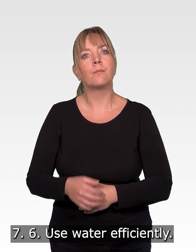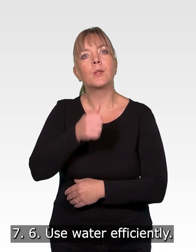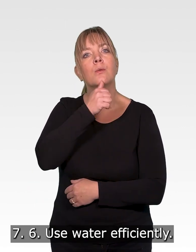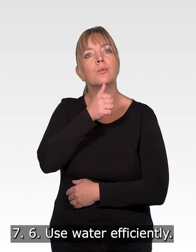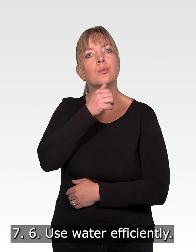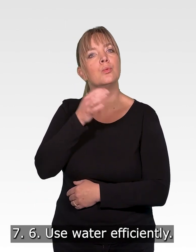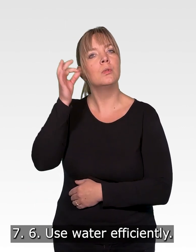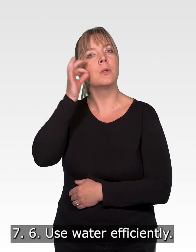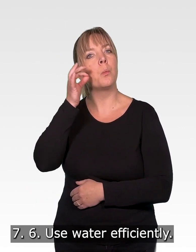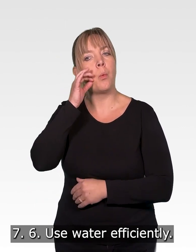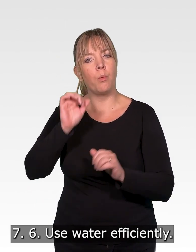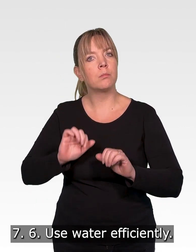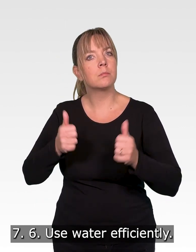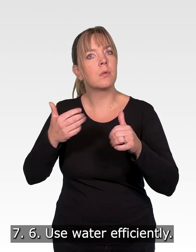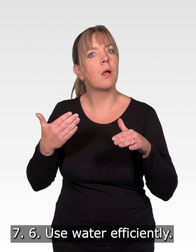Use water efficiently.